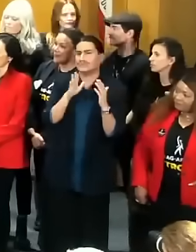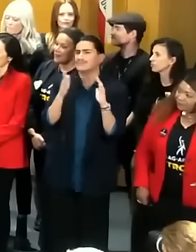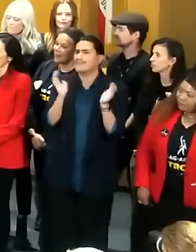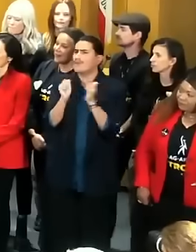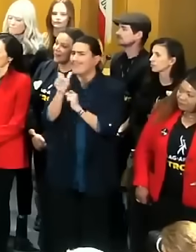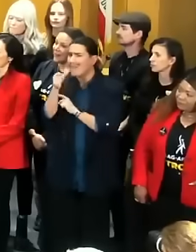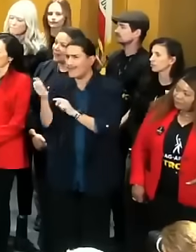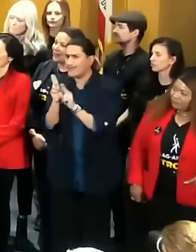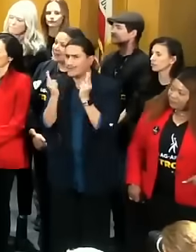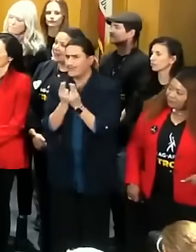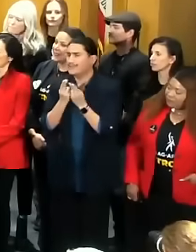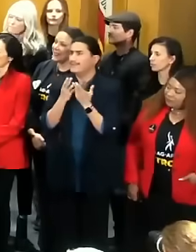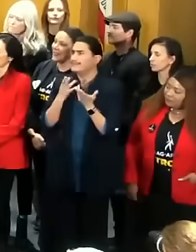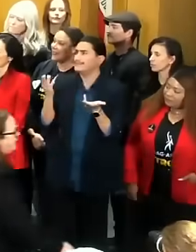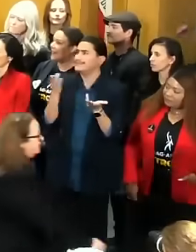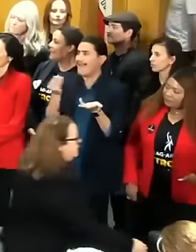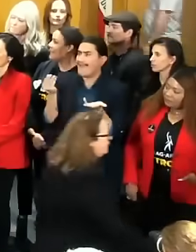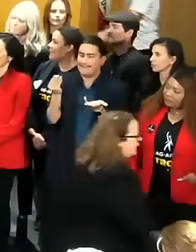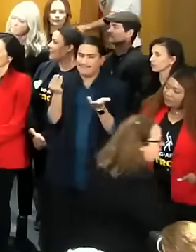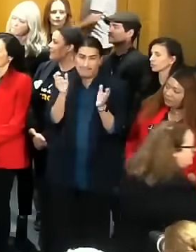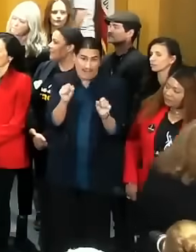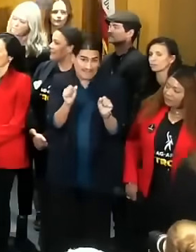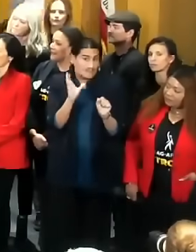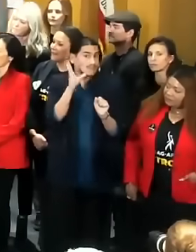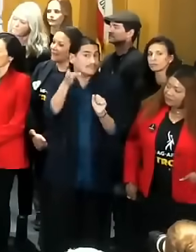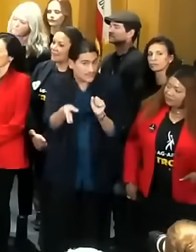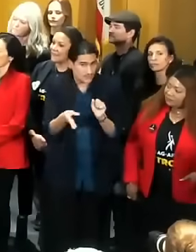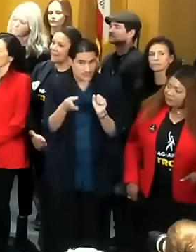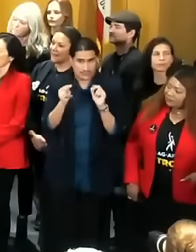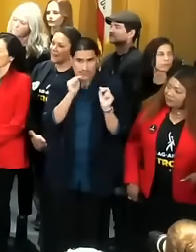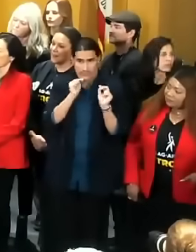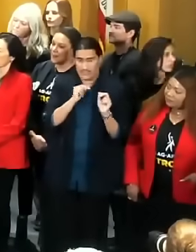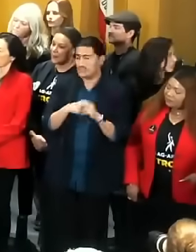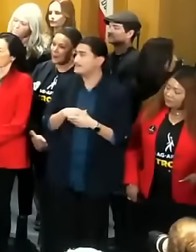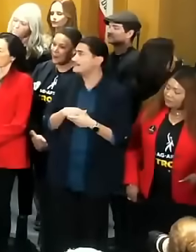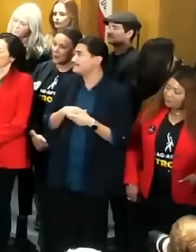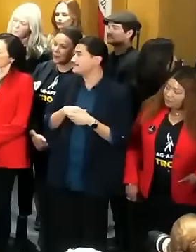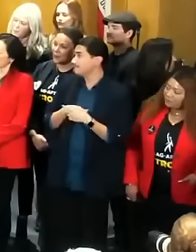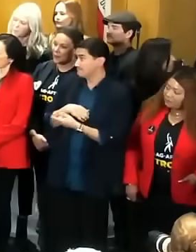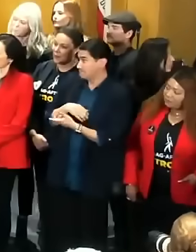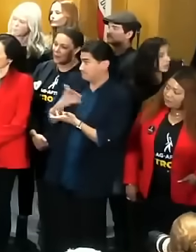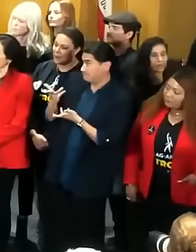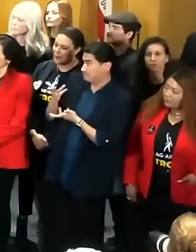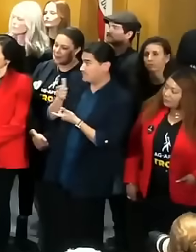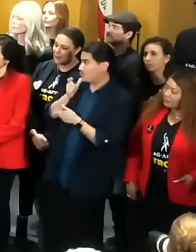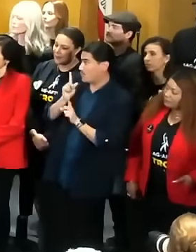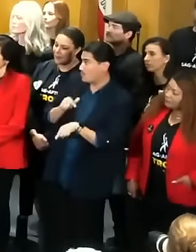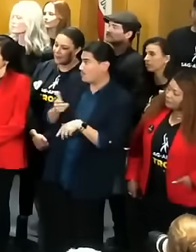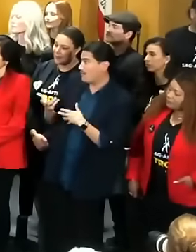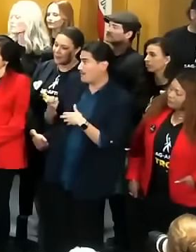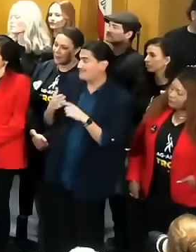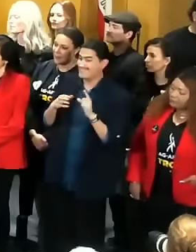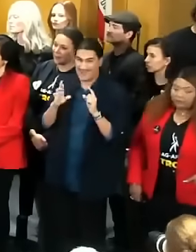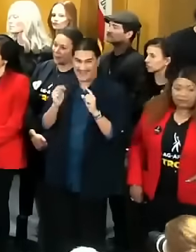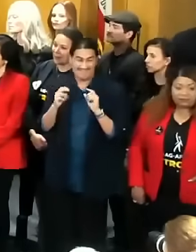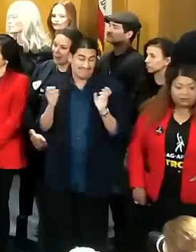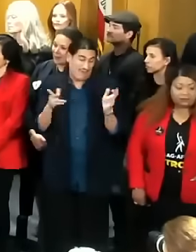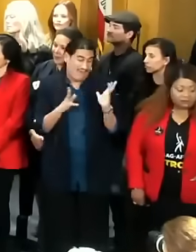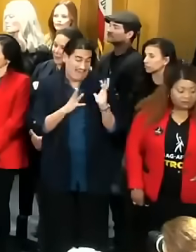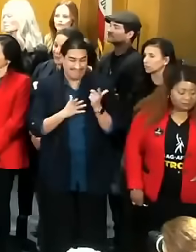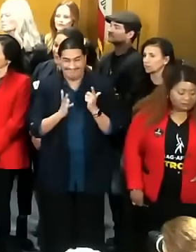their upcoming possible negotiations? Sure. Do you want to do that, Fran? Or you want me to do it? Here. I